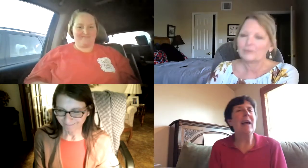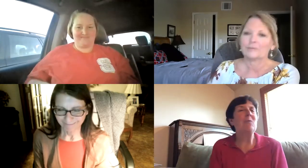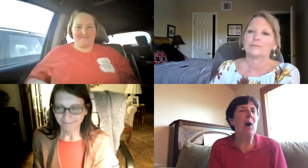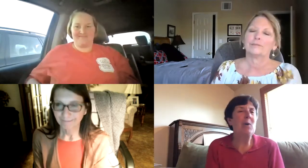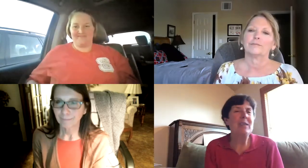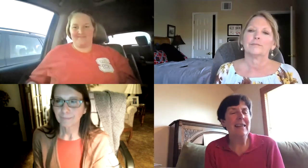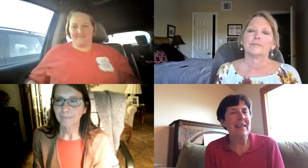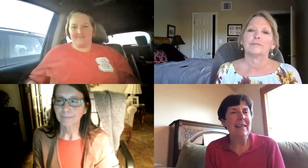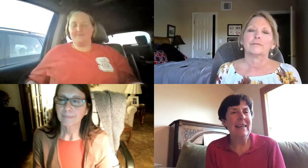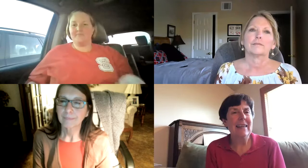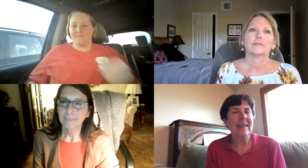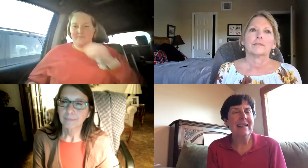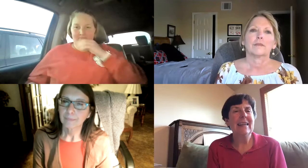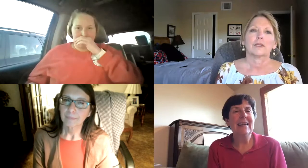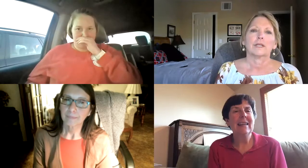Will and won't.